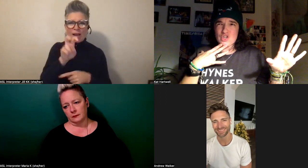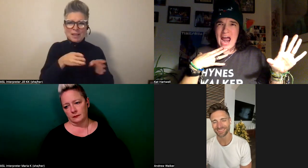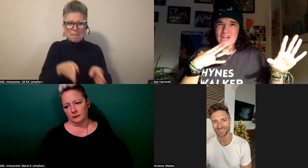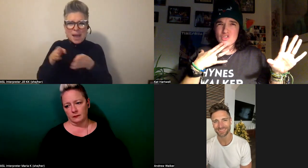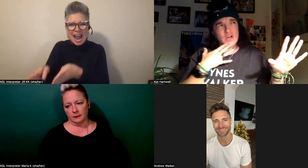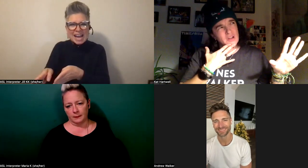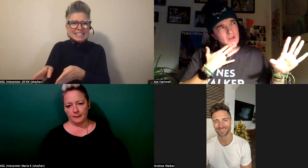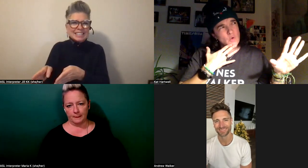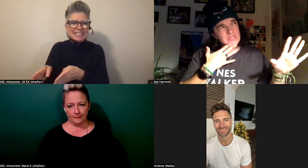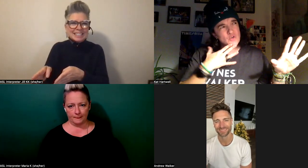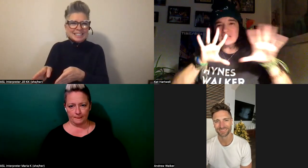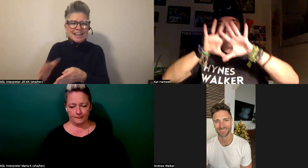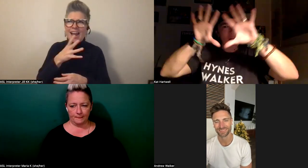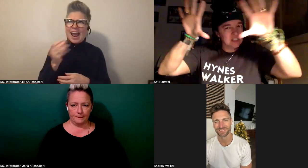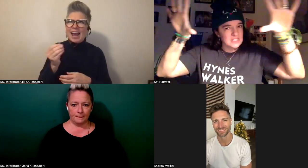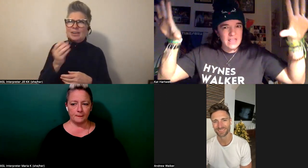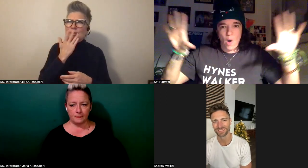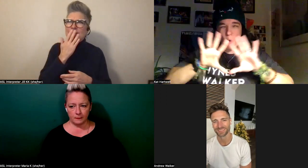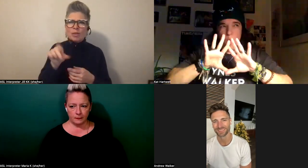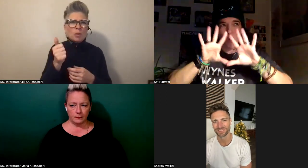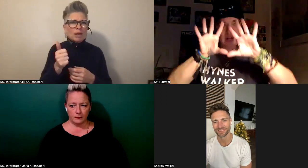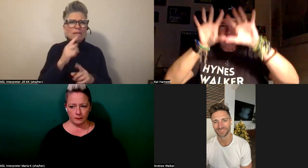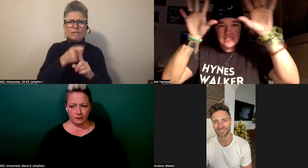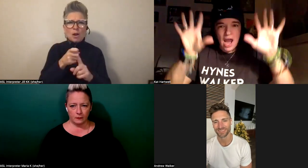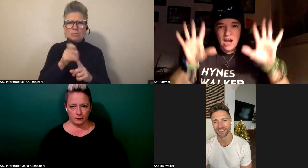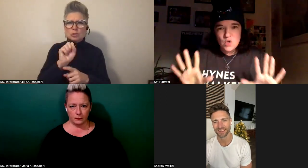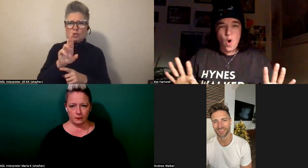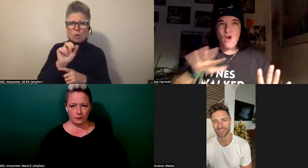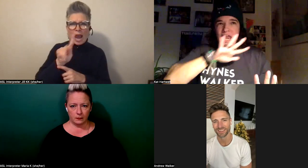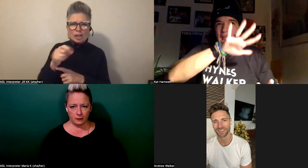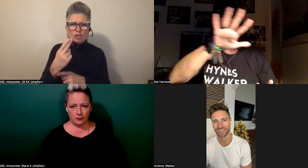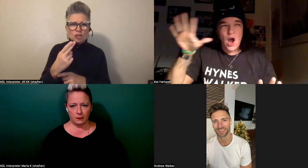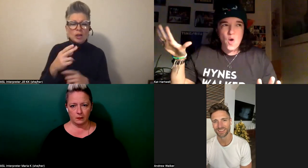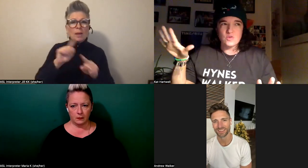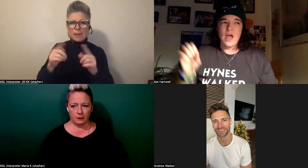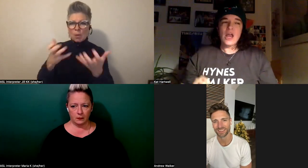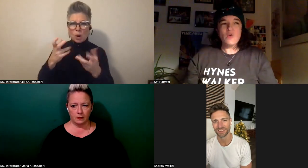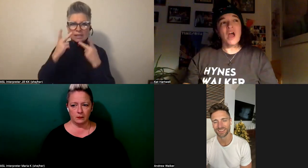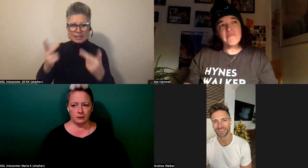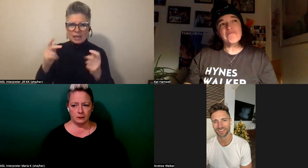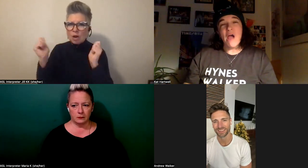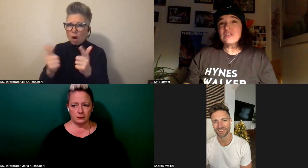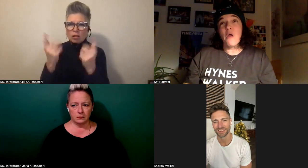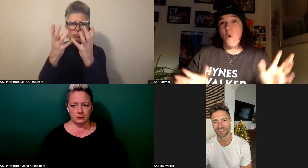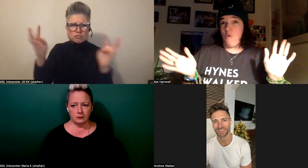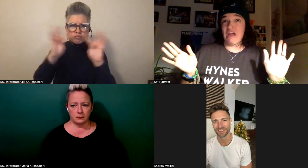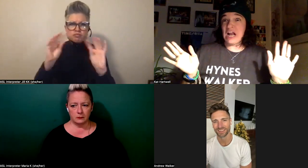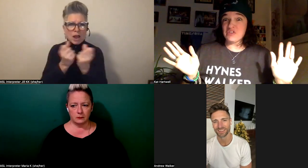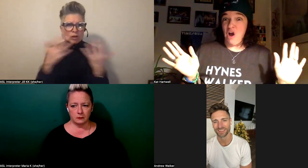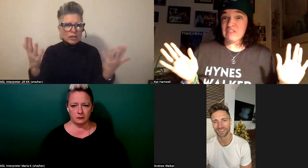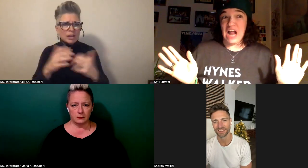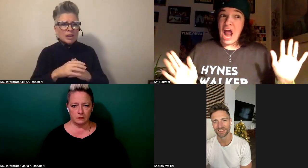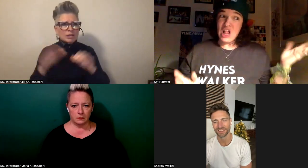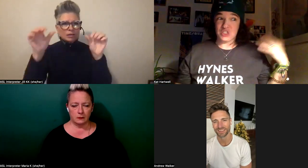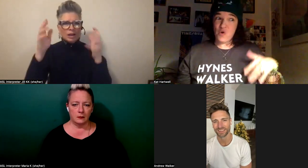from scratch with the Greek. I wanted to see the whole territory and the coast. Then I was like, when they